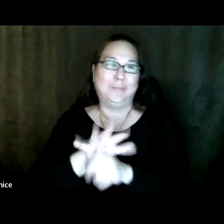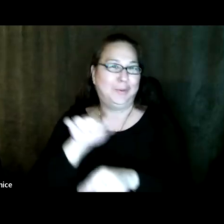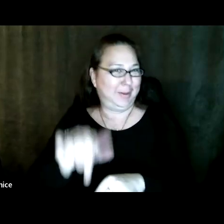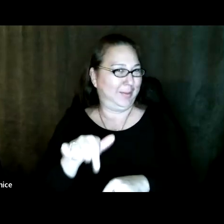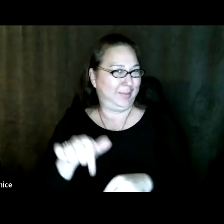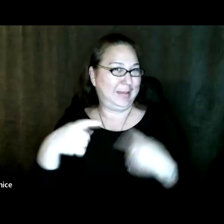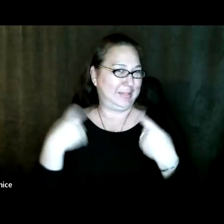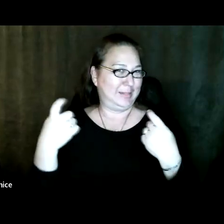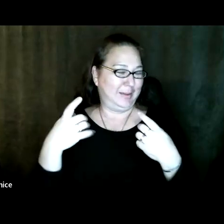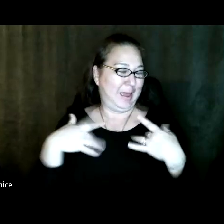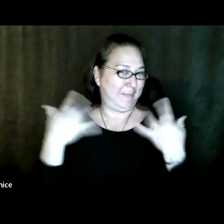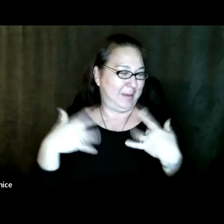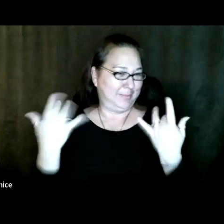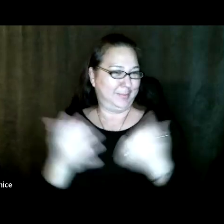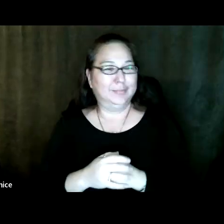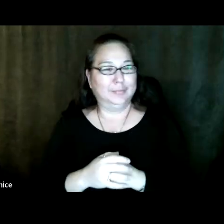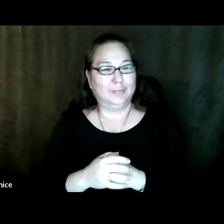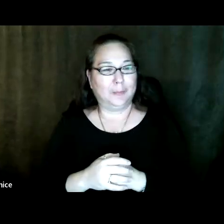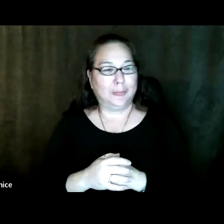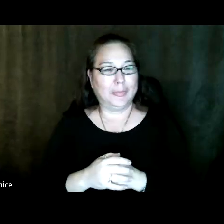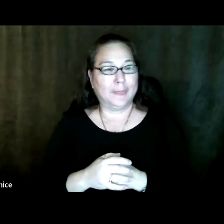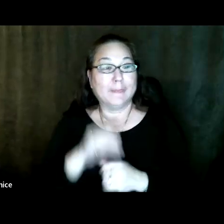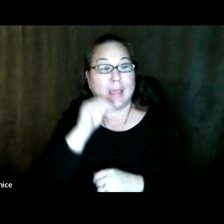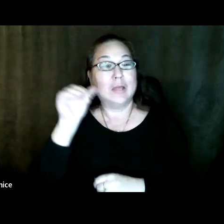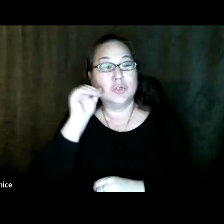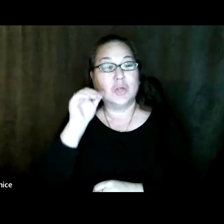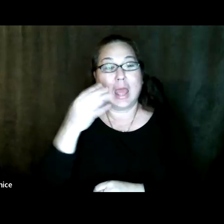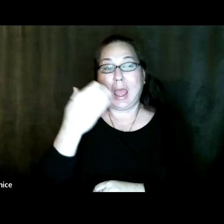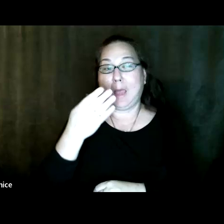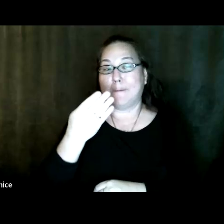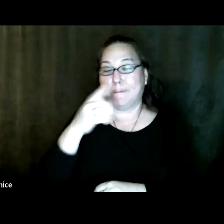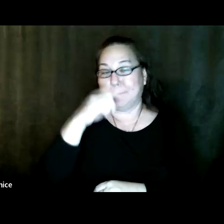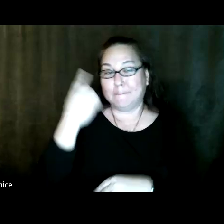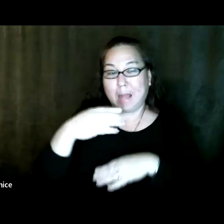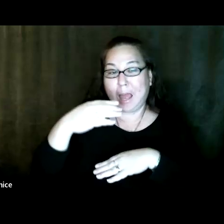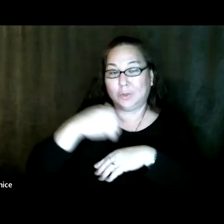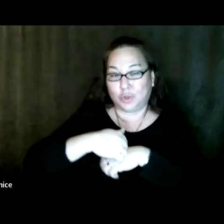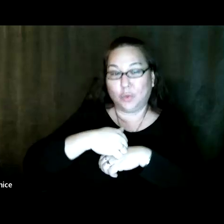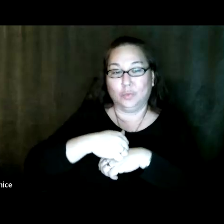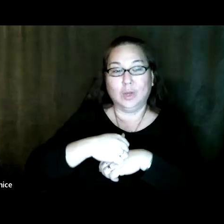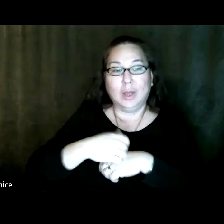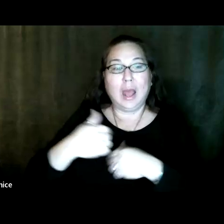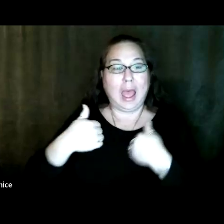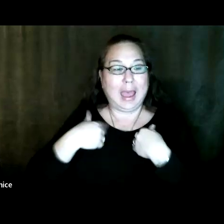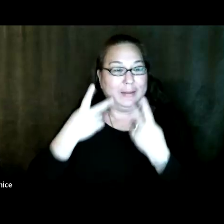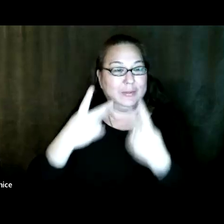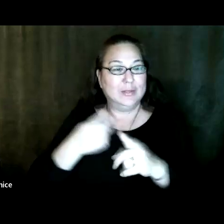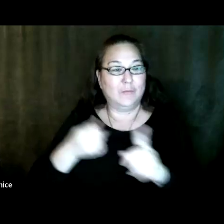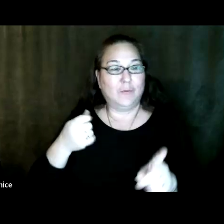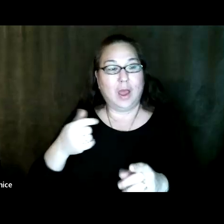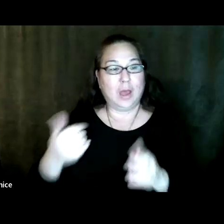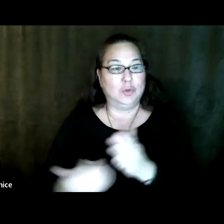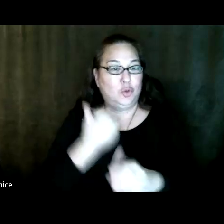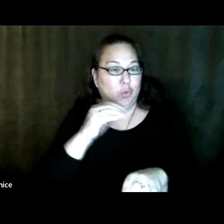Yesterday, the Blackstone hosted a visit from the New England Patriots Foundation. Patriots quarterback Joe Milton and former